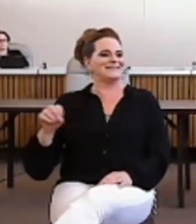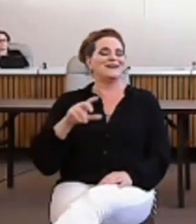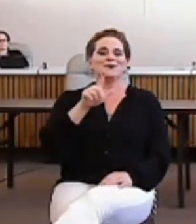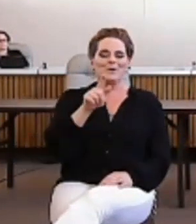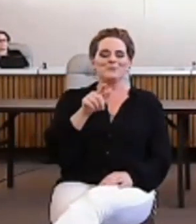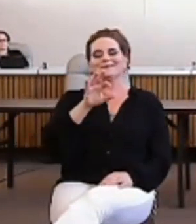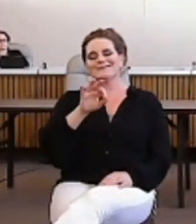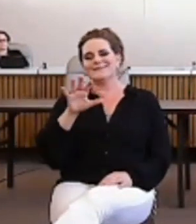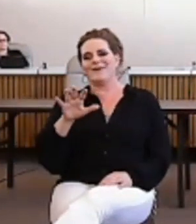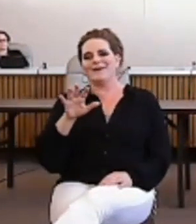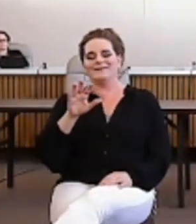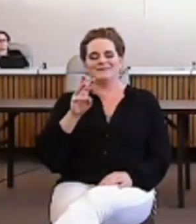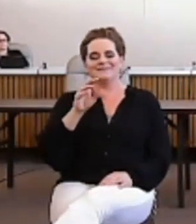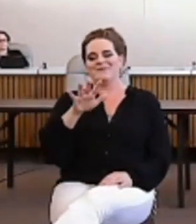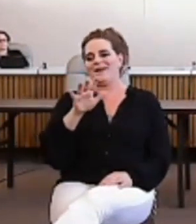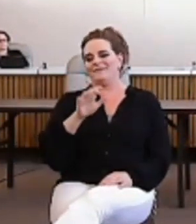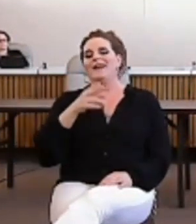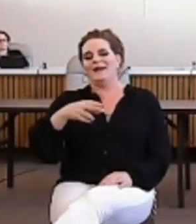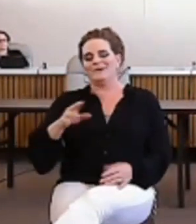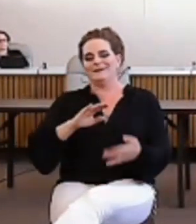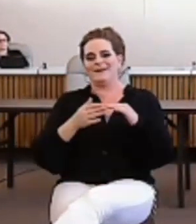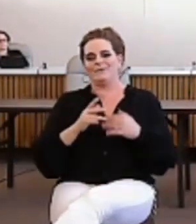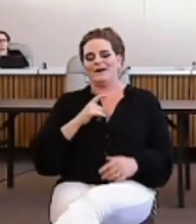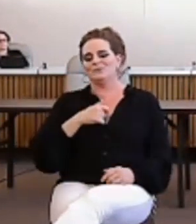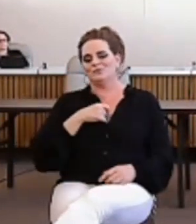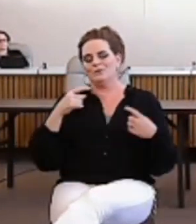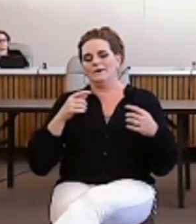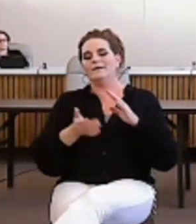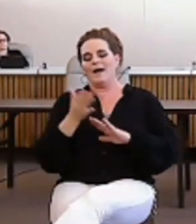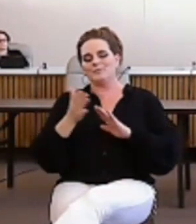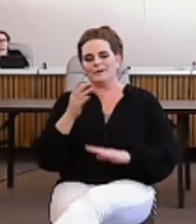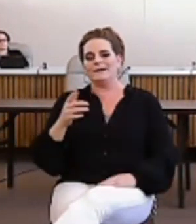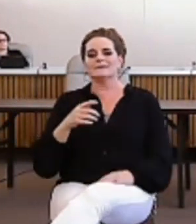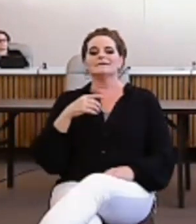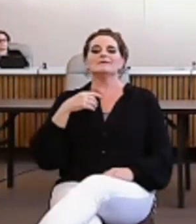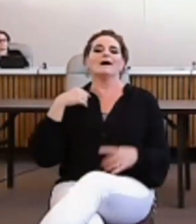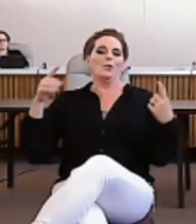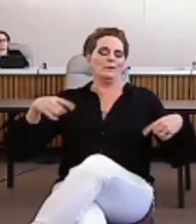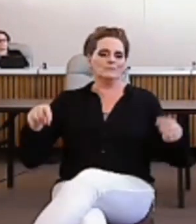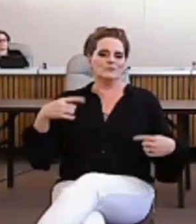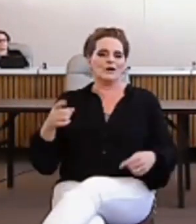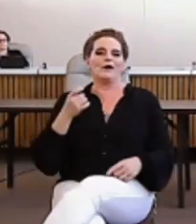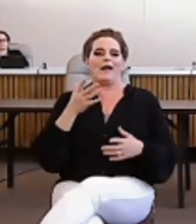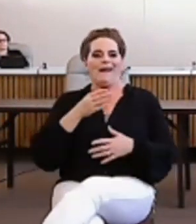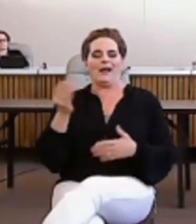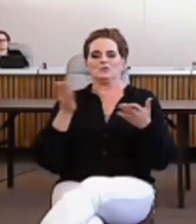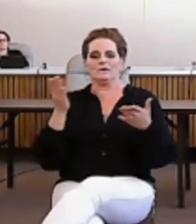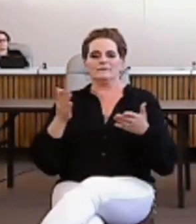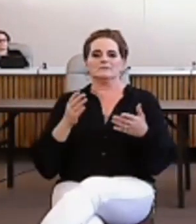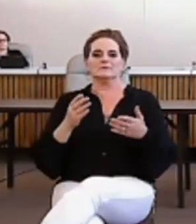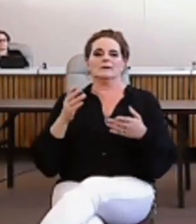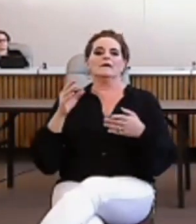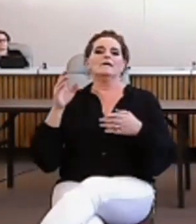2165 Brighton Henrietta Town Line Road to operate a wheelchair accessible van dealership and service facility. Second.